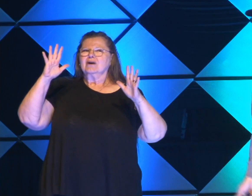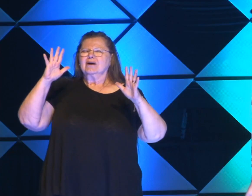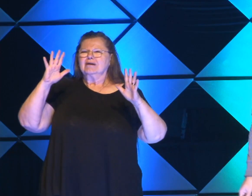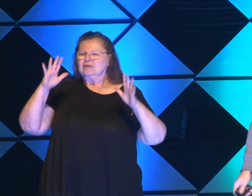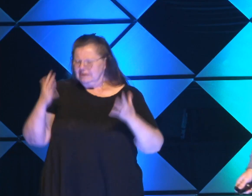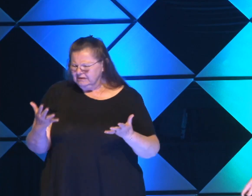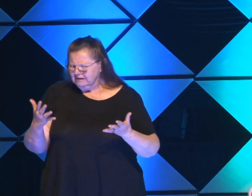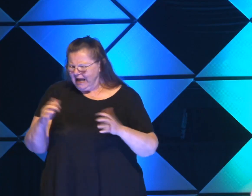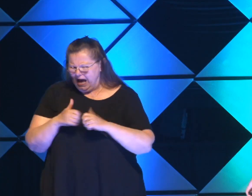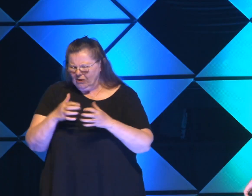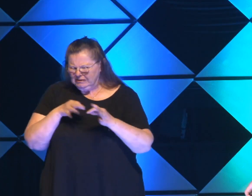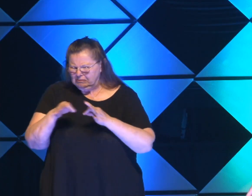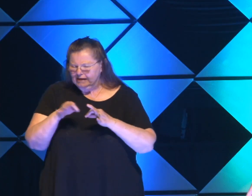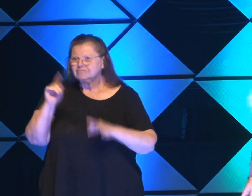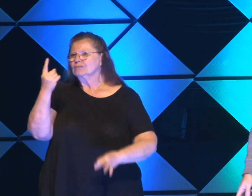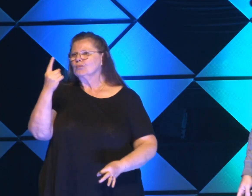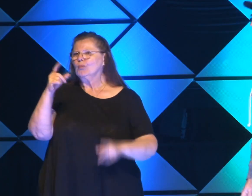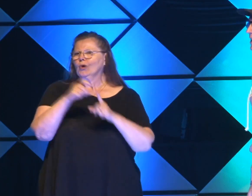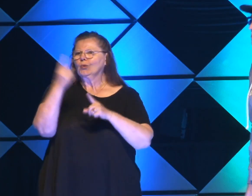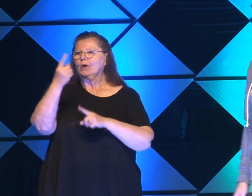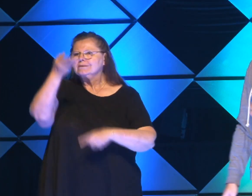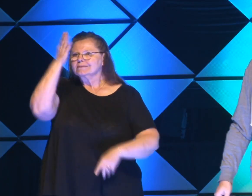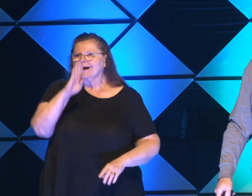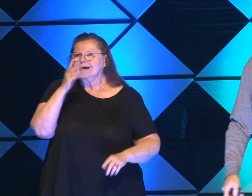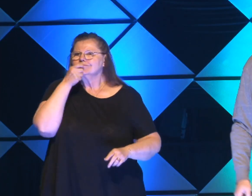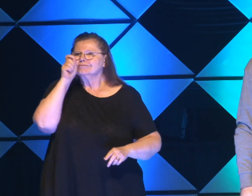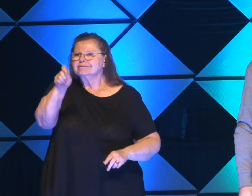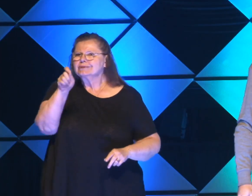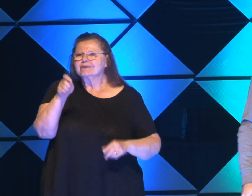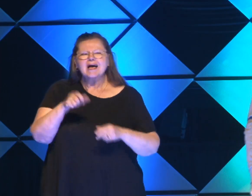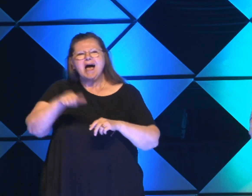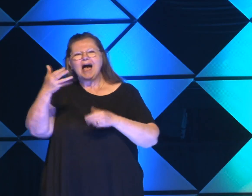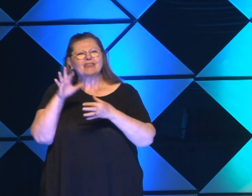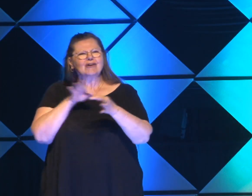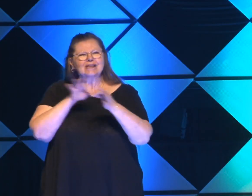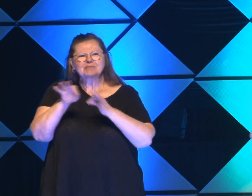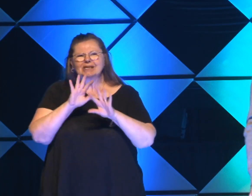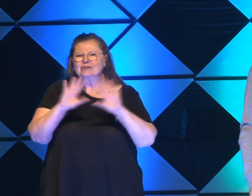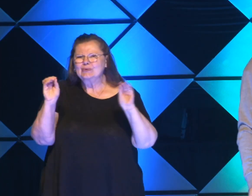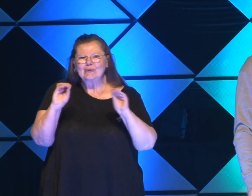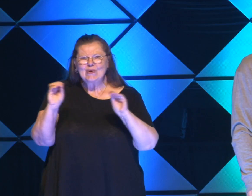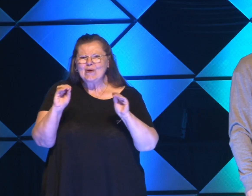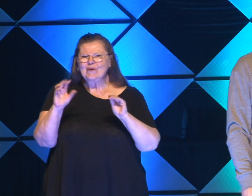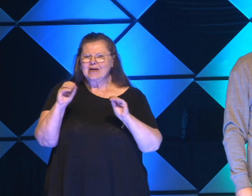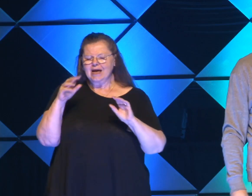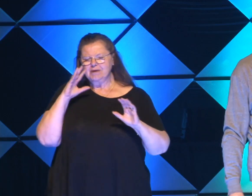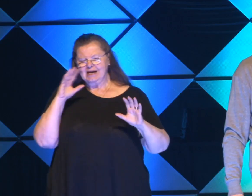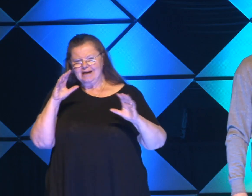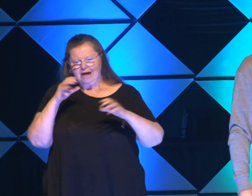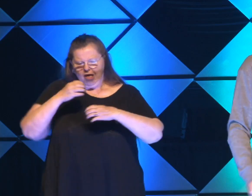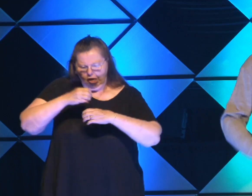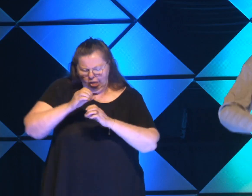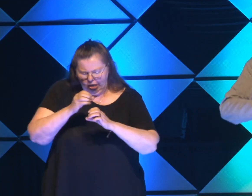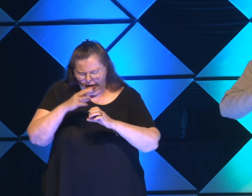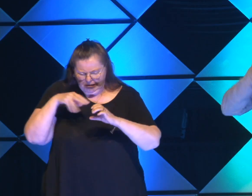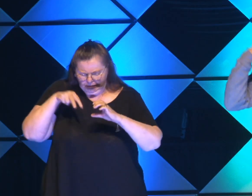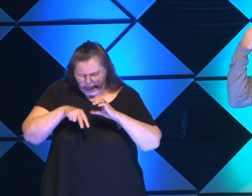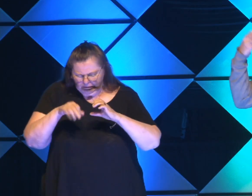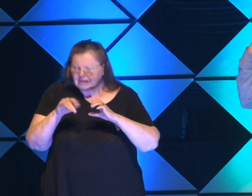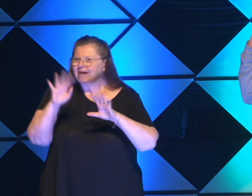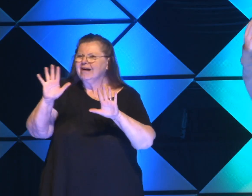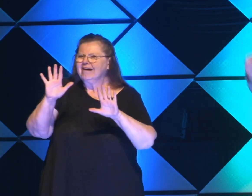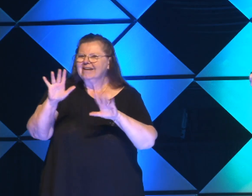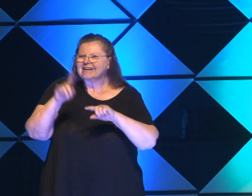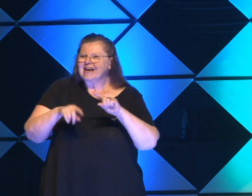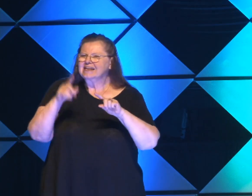word for that besides God. Right? There's just not an explanation that suits. Like I can't put that one under the microscope. I can't go read a book. It just is a little